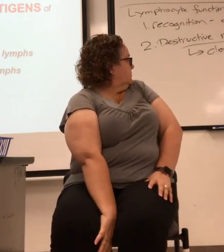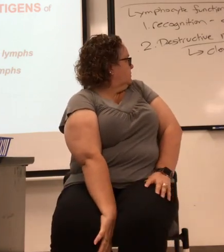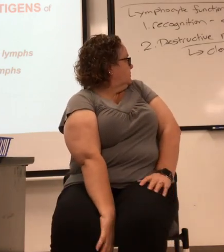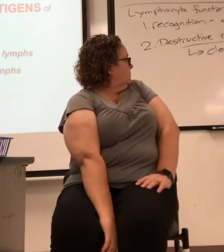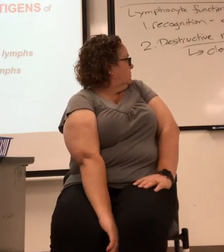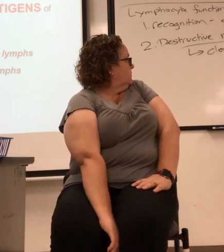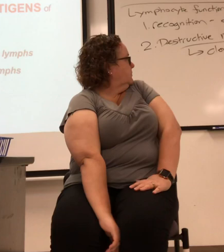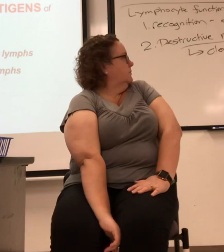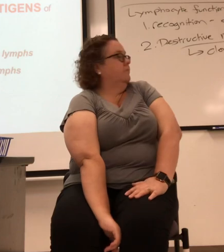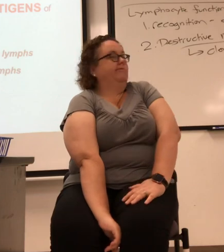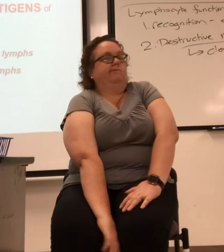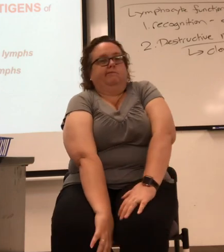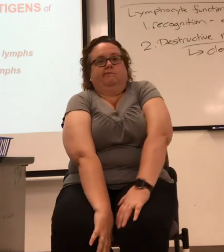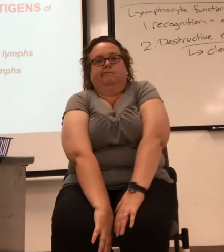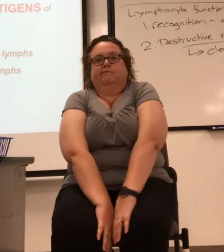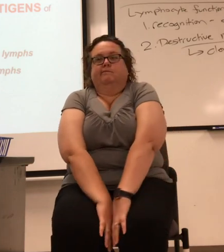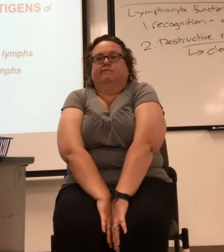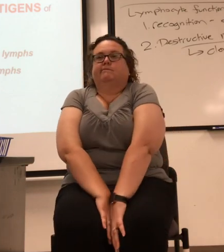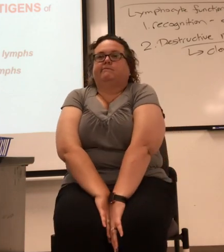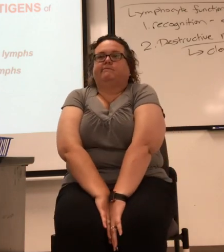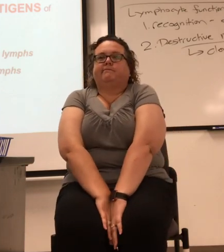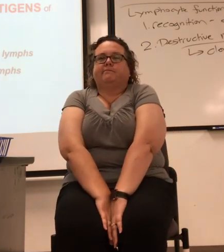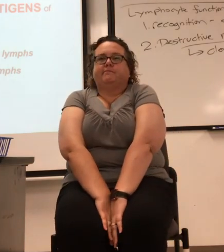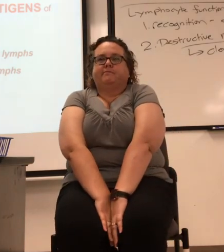Clonal selection theory,